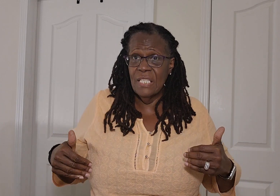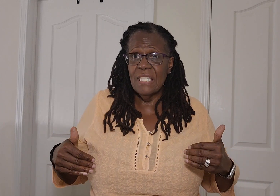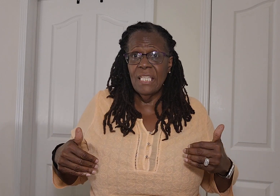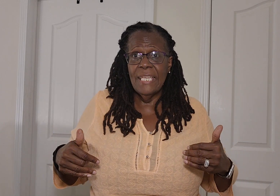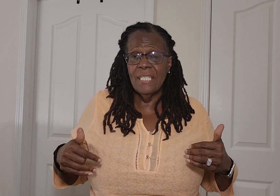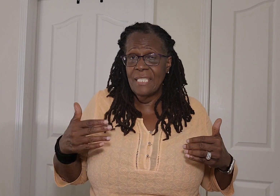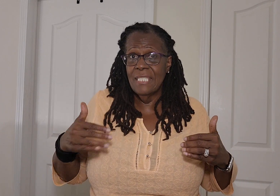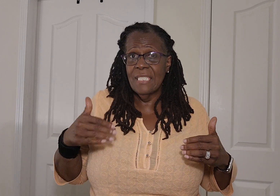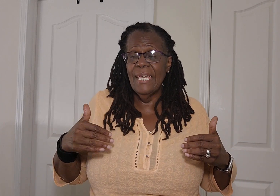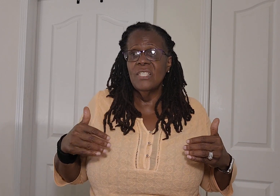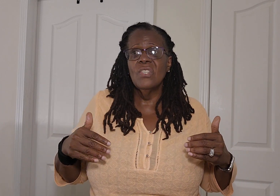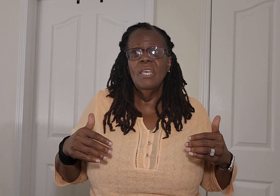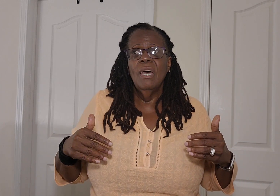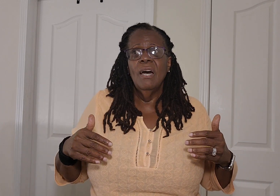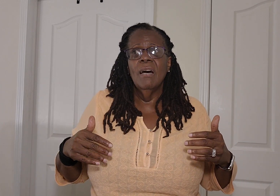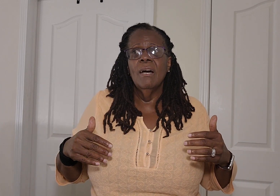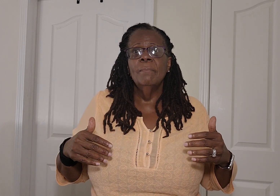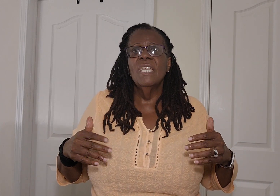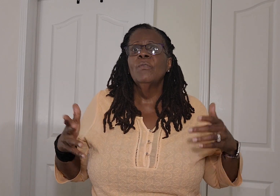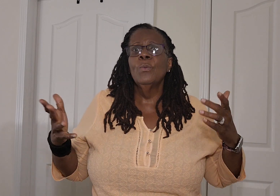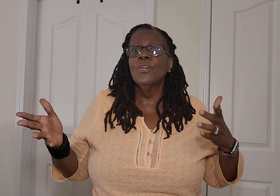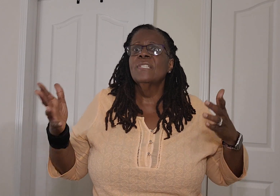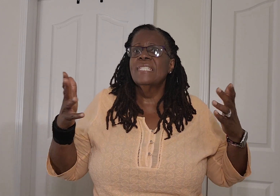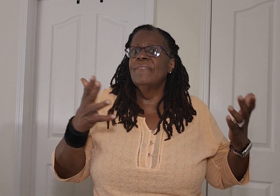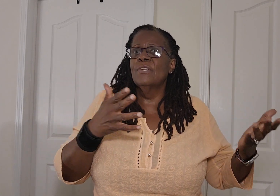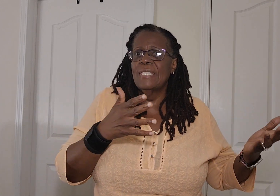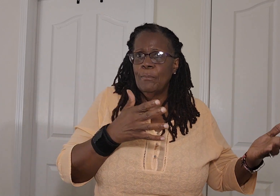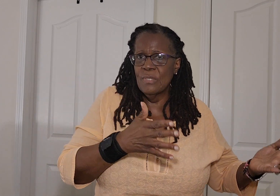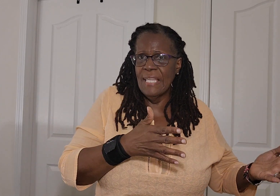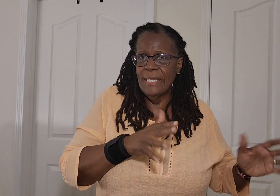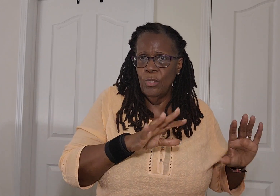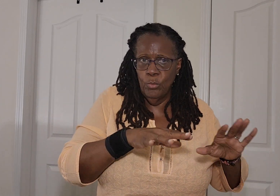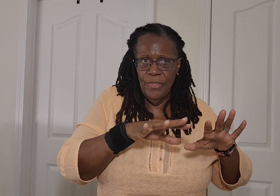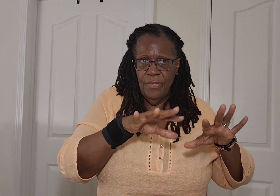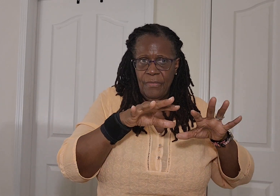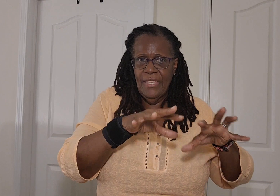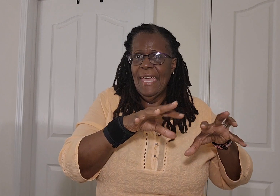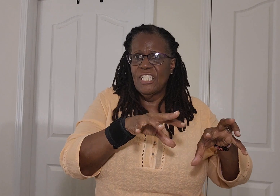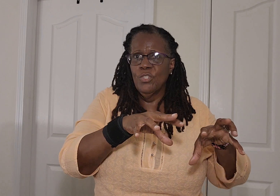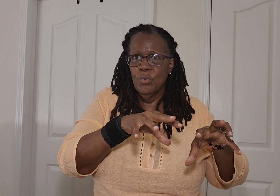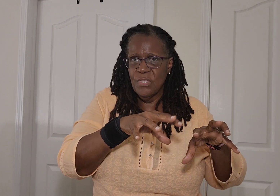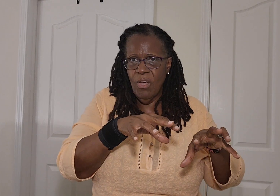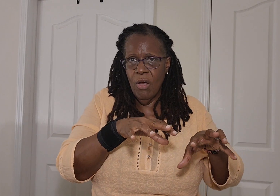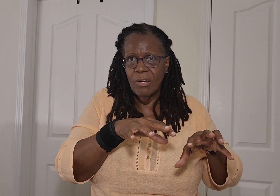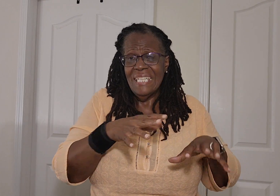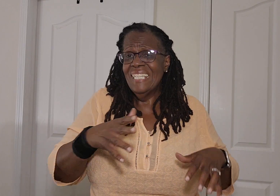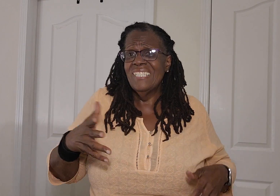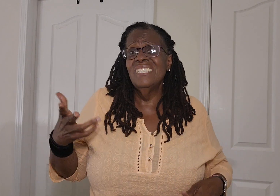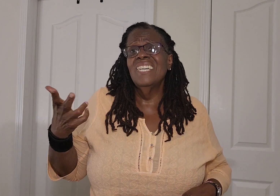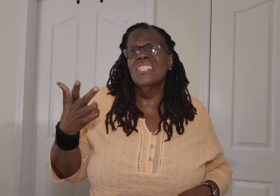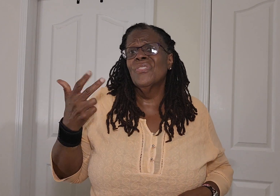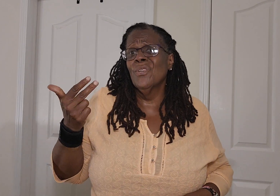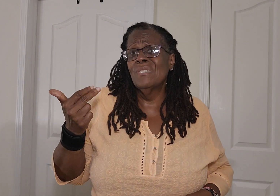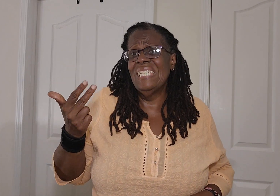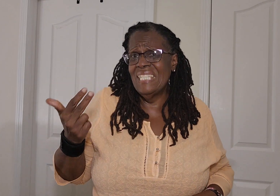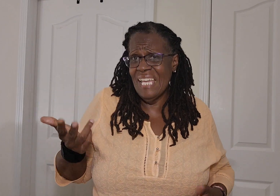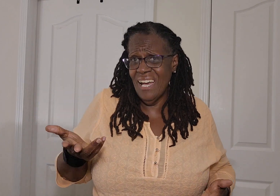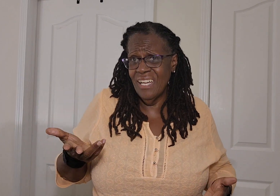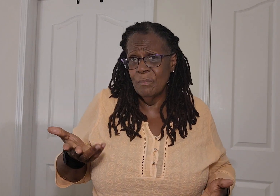this case, if we were to say, for example, sign it with the actual song, she does it 13 times